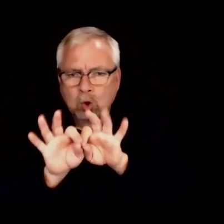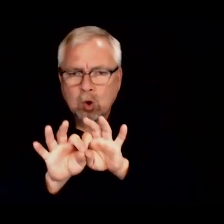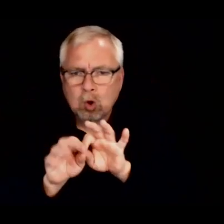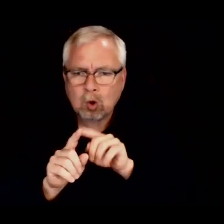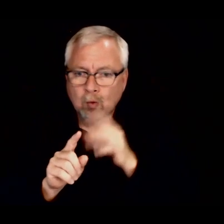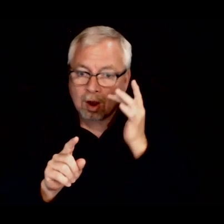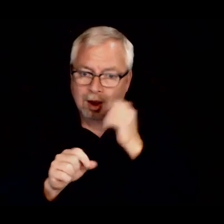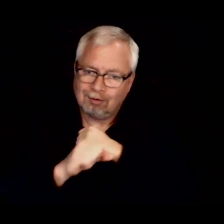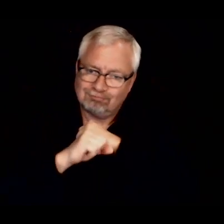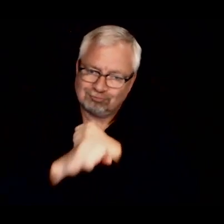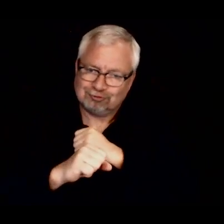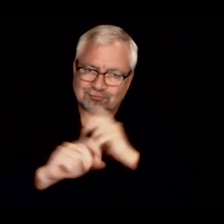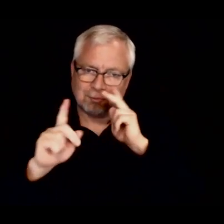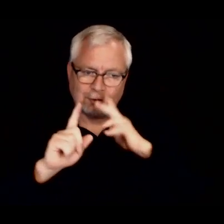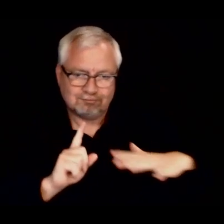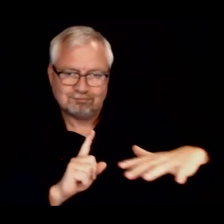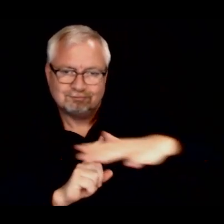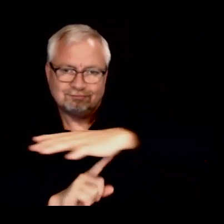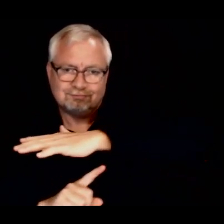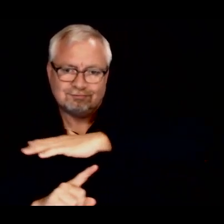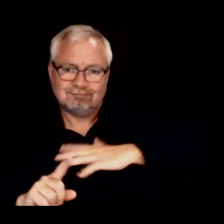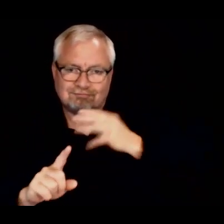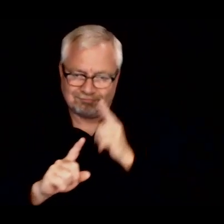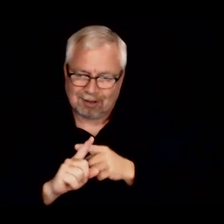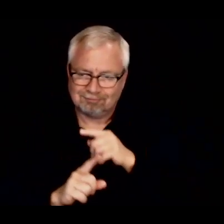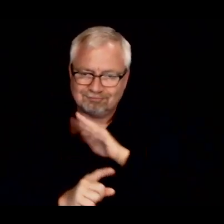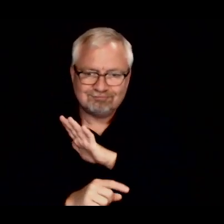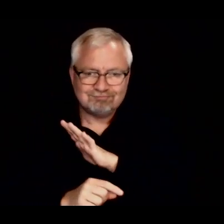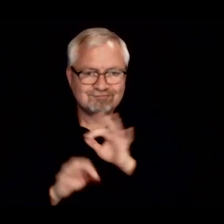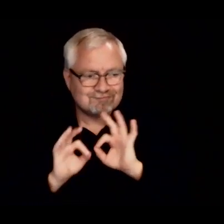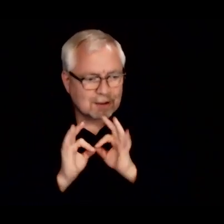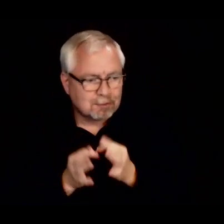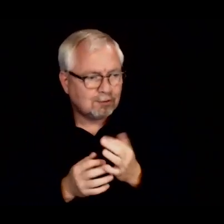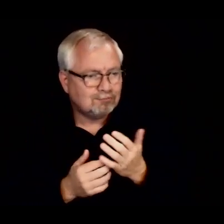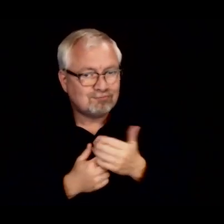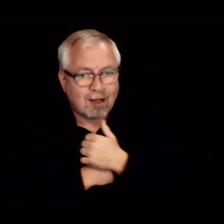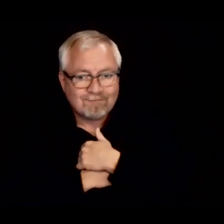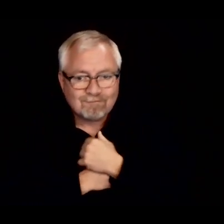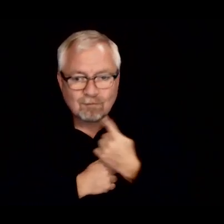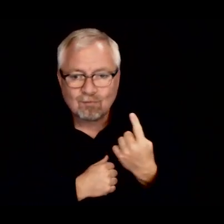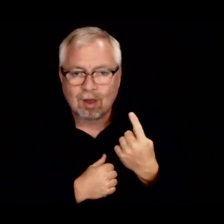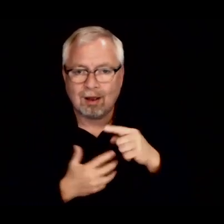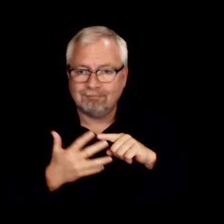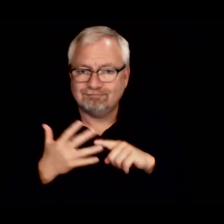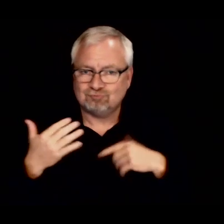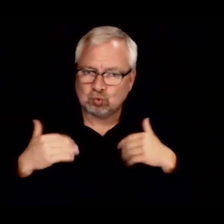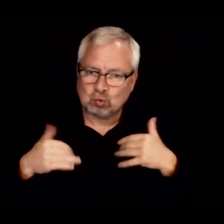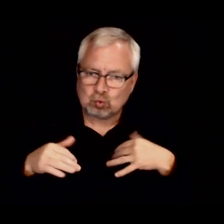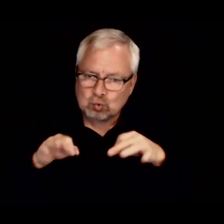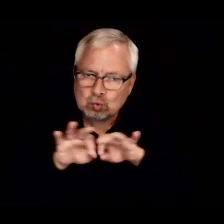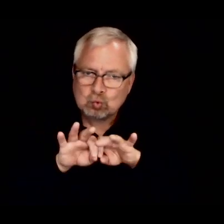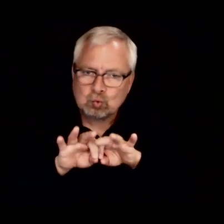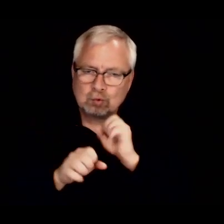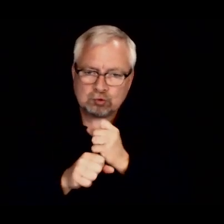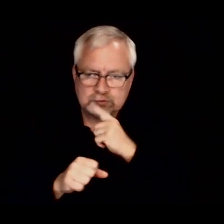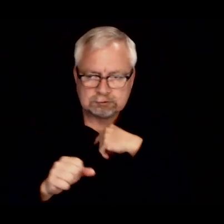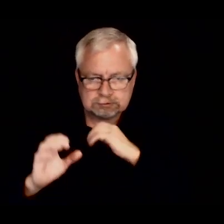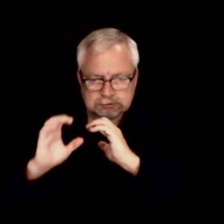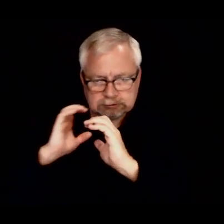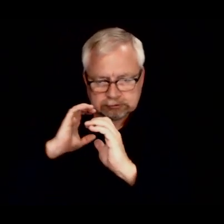but their loved ones and the larger community. So we will be doing much more with communications, and I think it also speaks